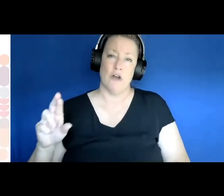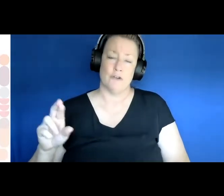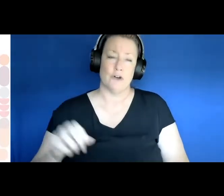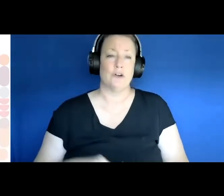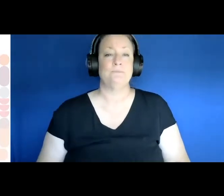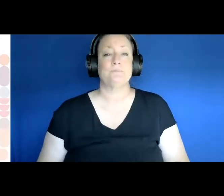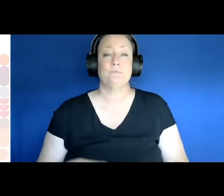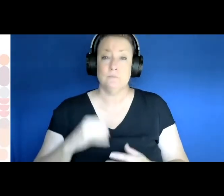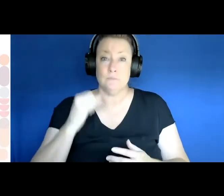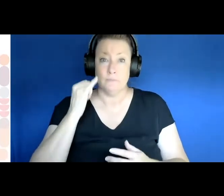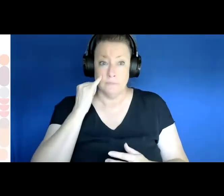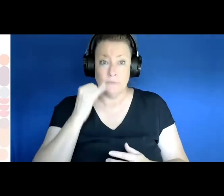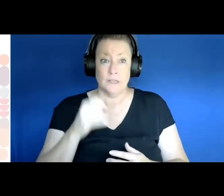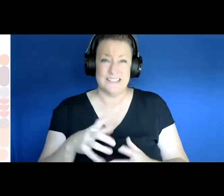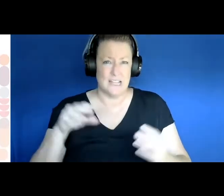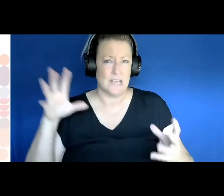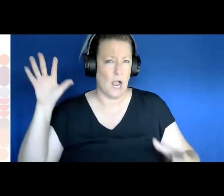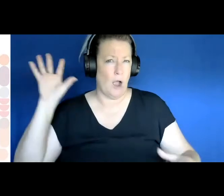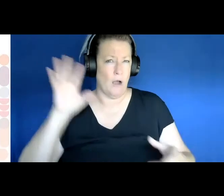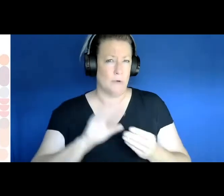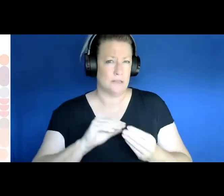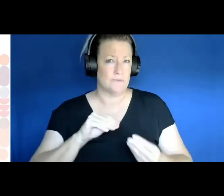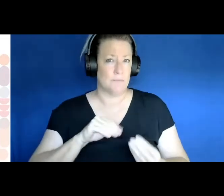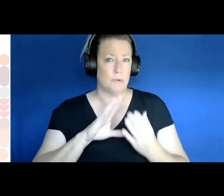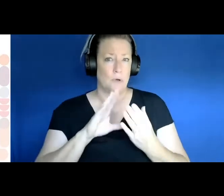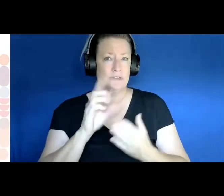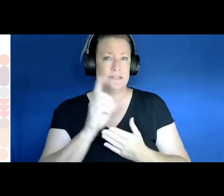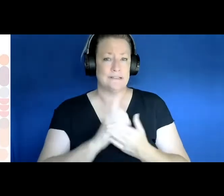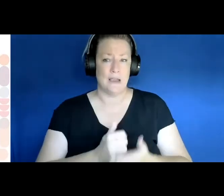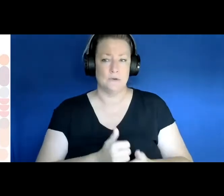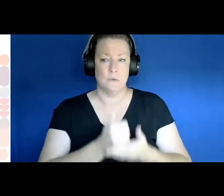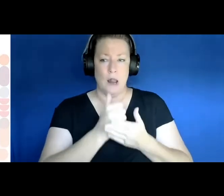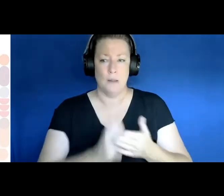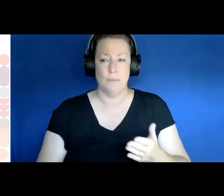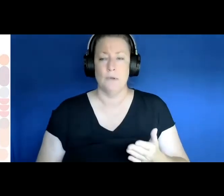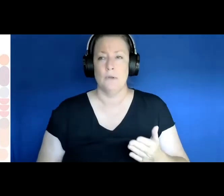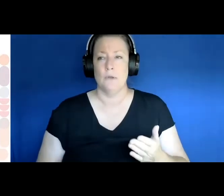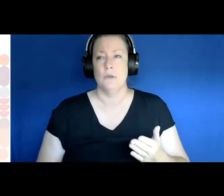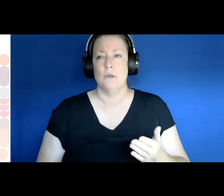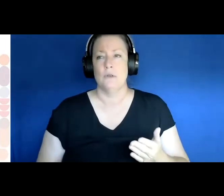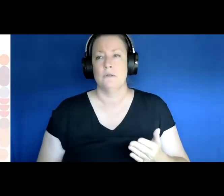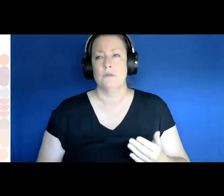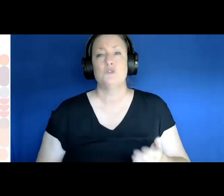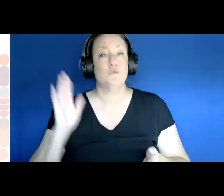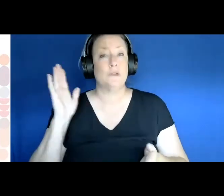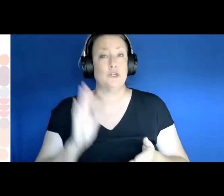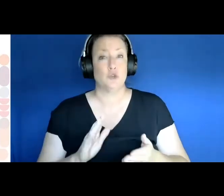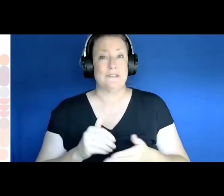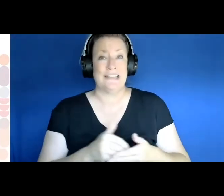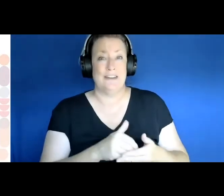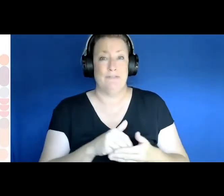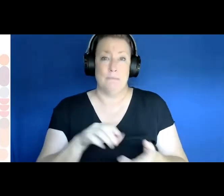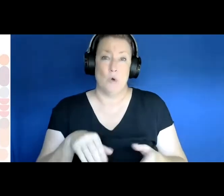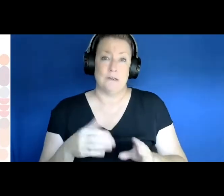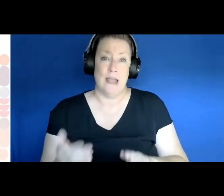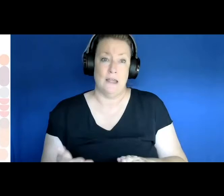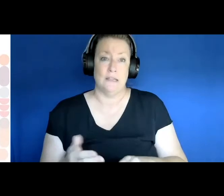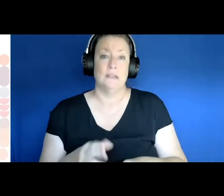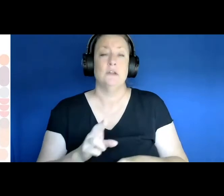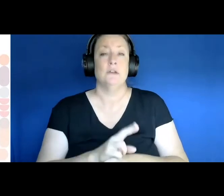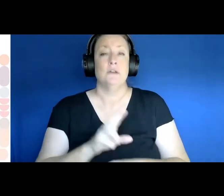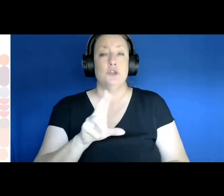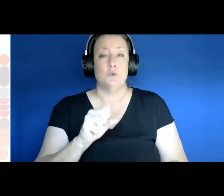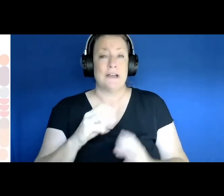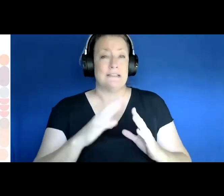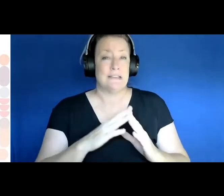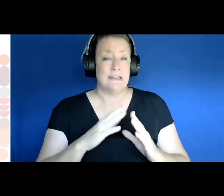comprehensive approach designed to help communities use data to reduce infant mortality. Designed for use in U.S. cities, U.S. metropolitan cities with high